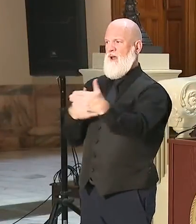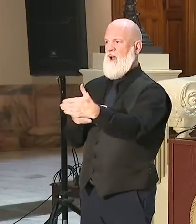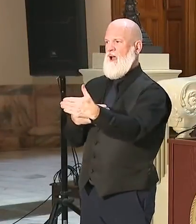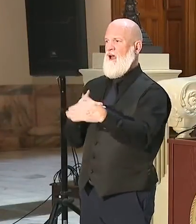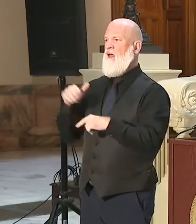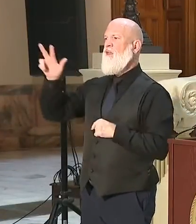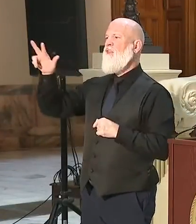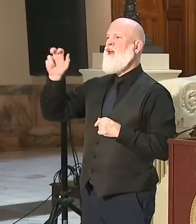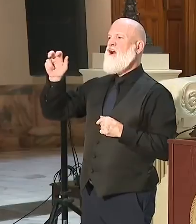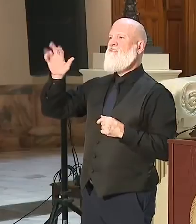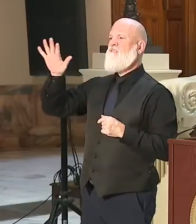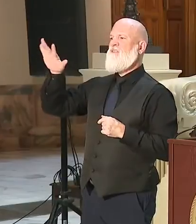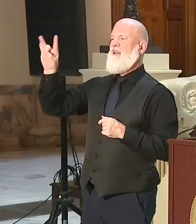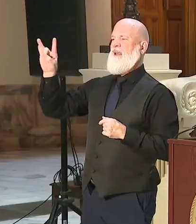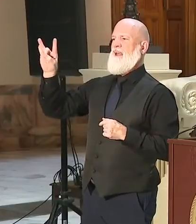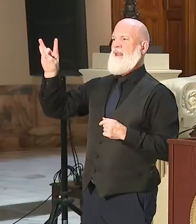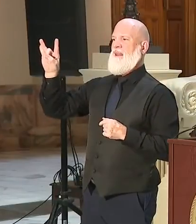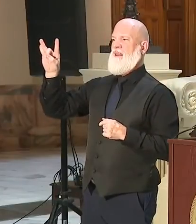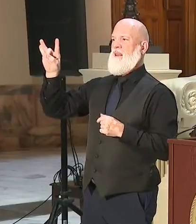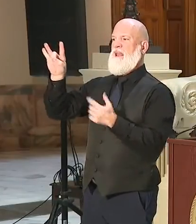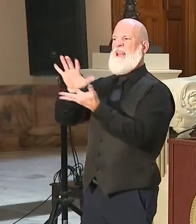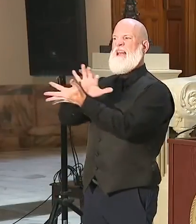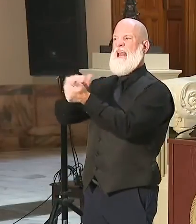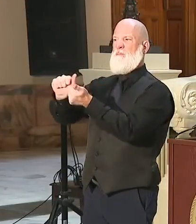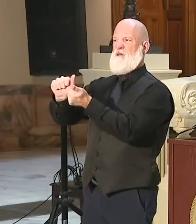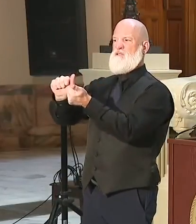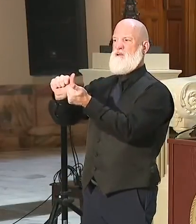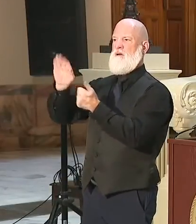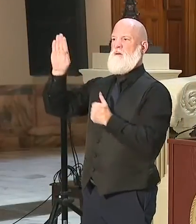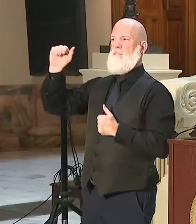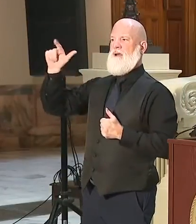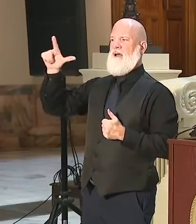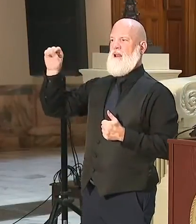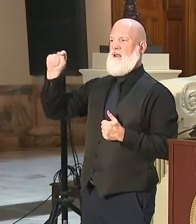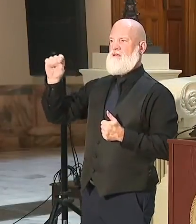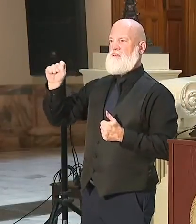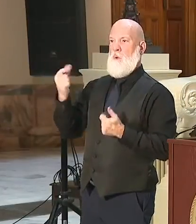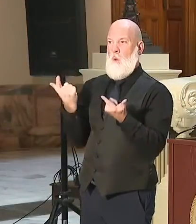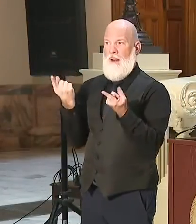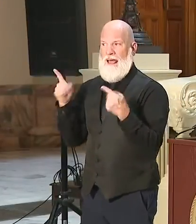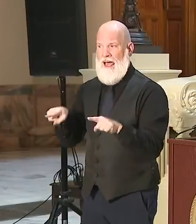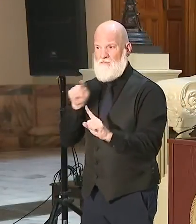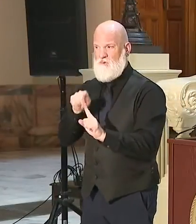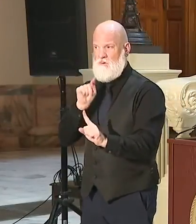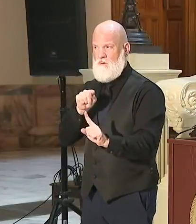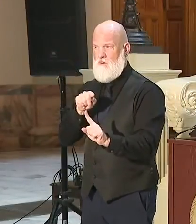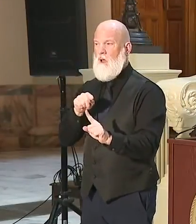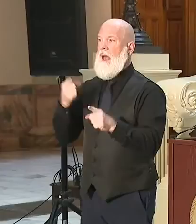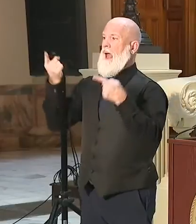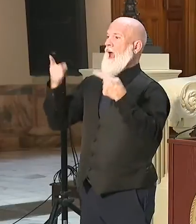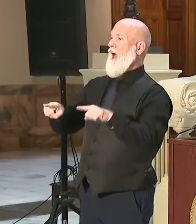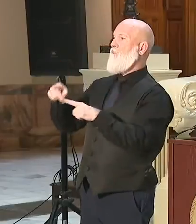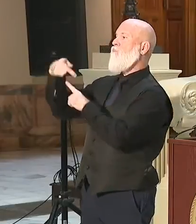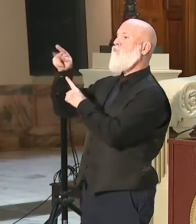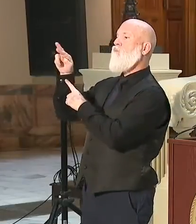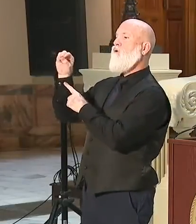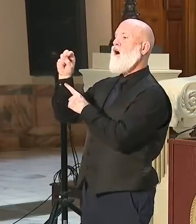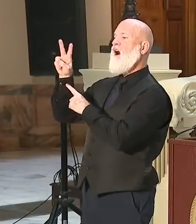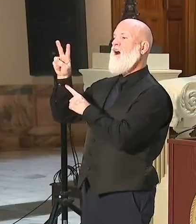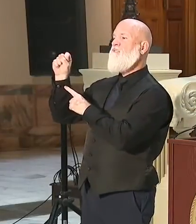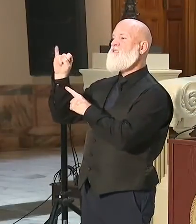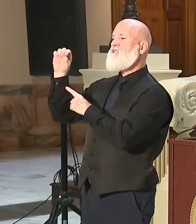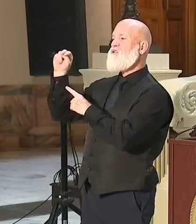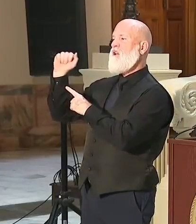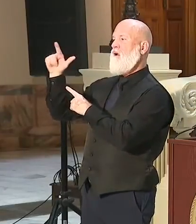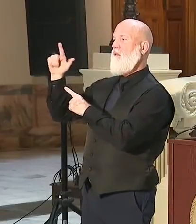358 damaged ballots. Because what happens is, when you vote a provisional, you have to put it inside a provisional ballot, a provisional envelope, with